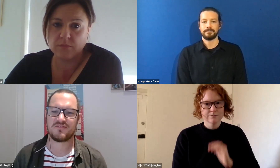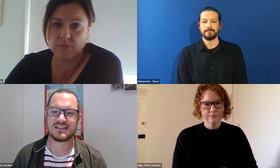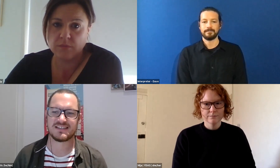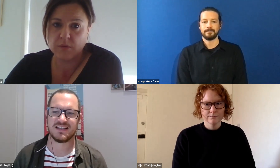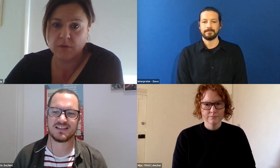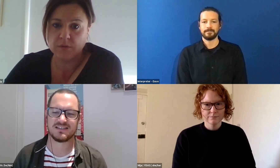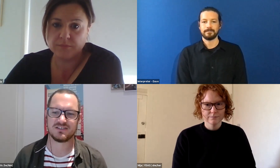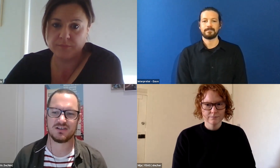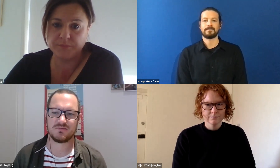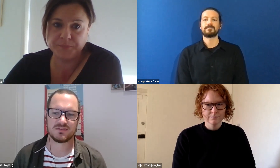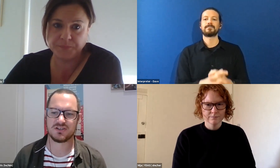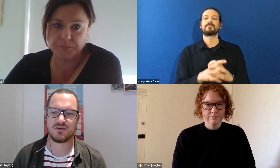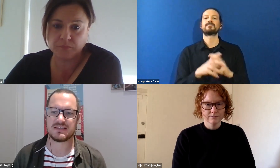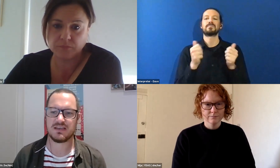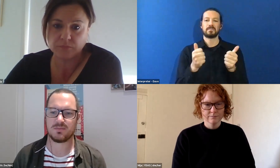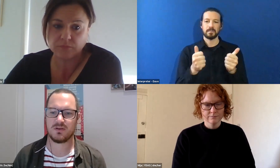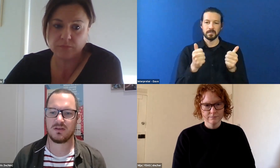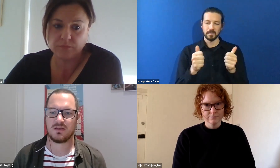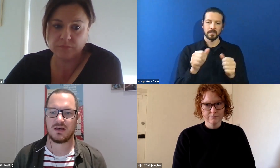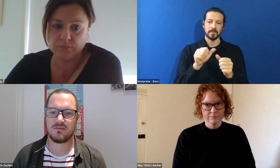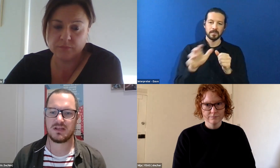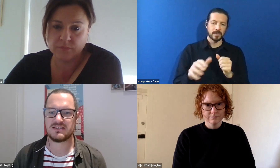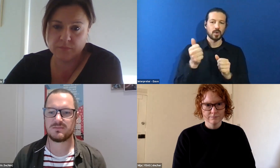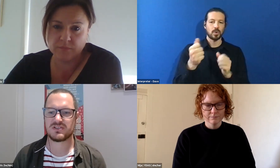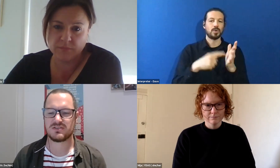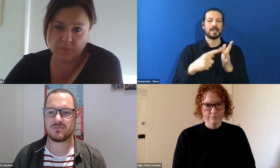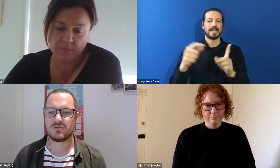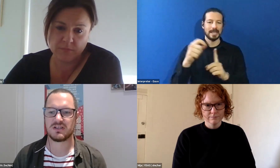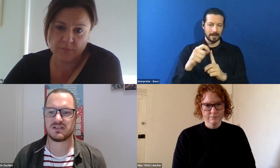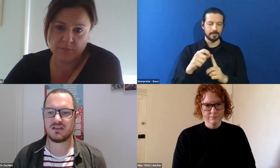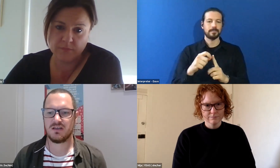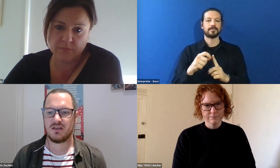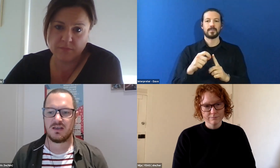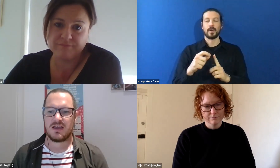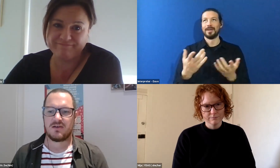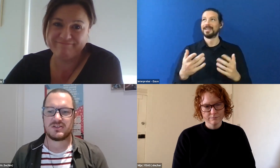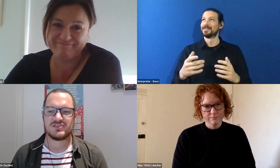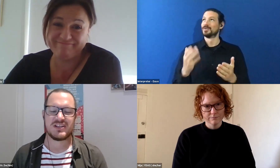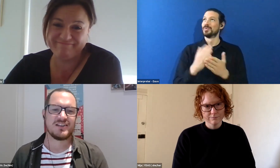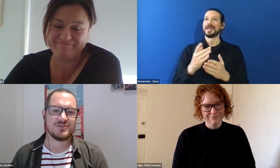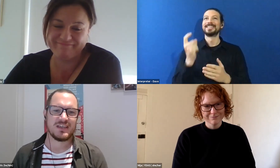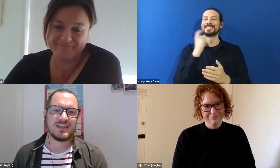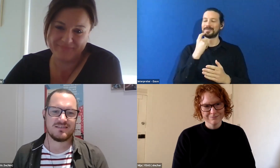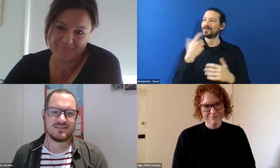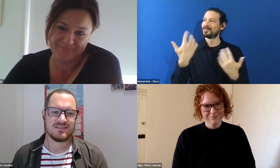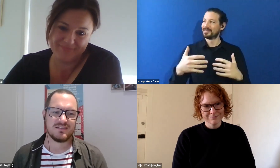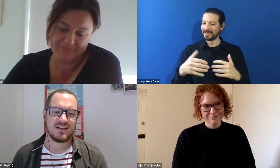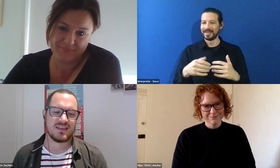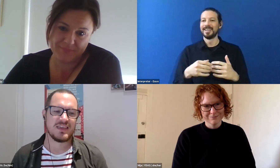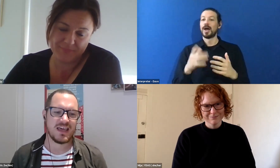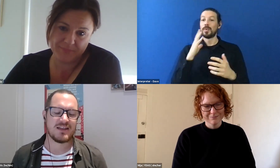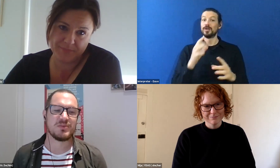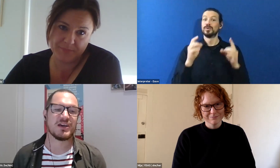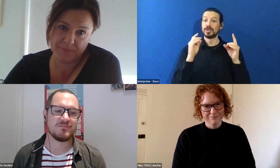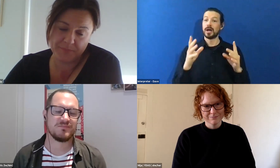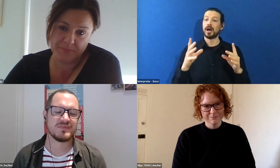Yeah, fantastic. That's such a great tip. And it seems so simple, doesn't it? And once you start doing it, I think